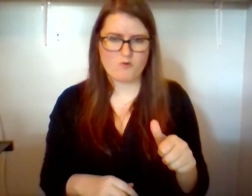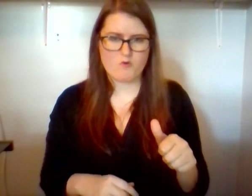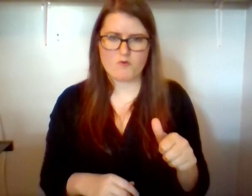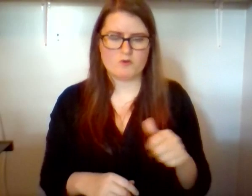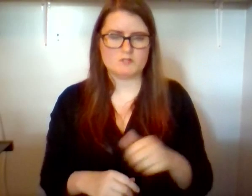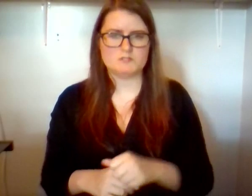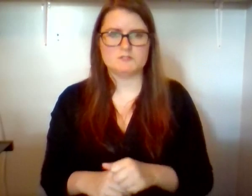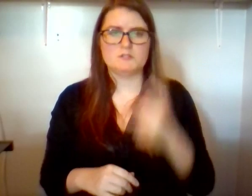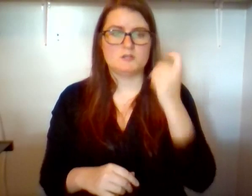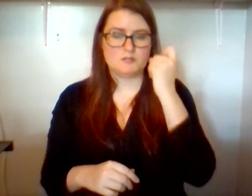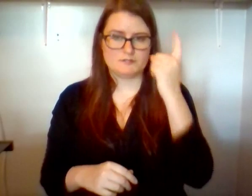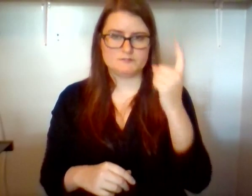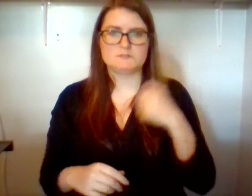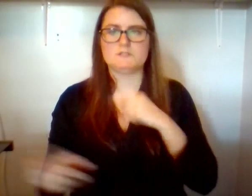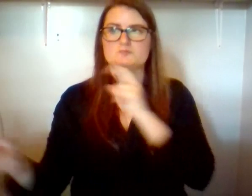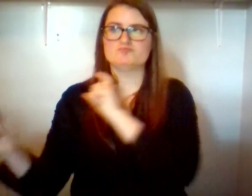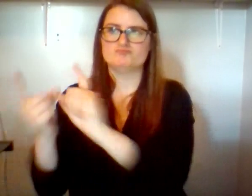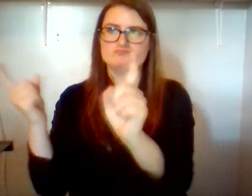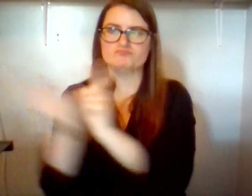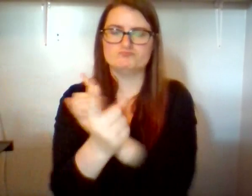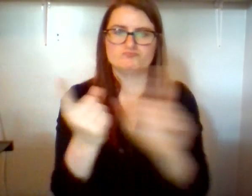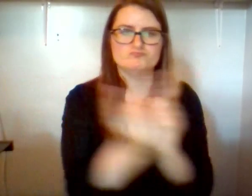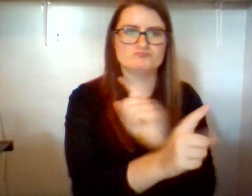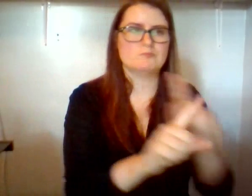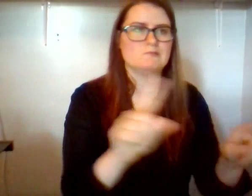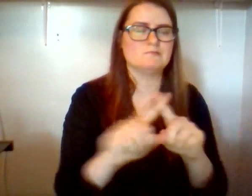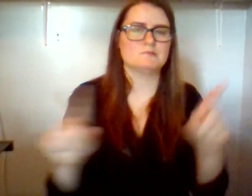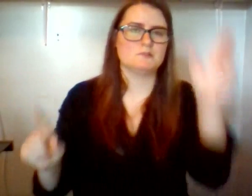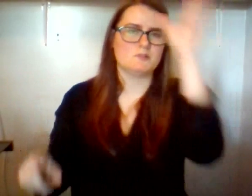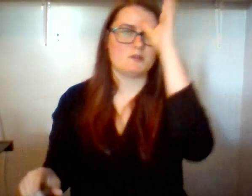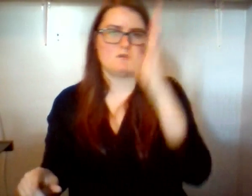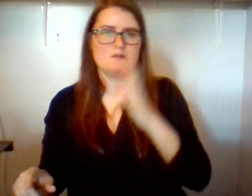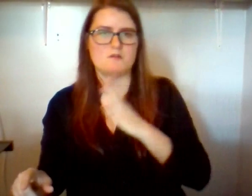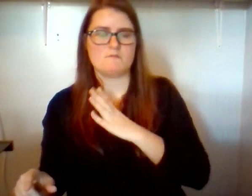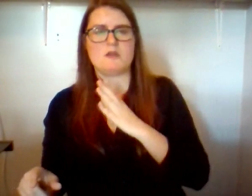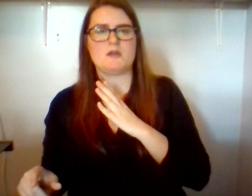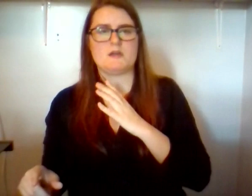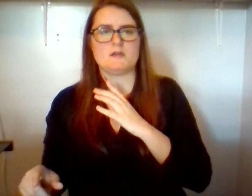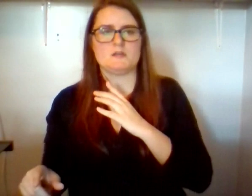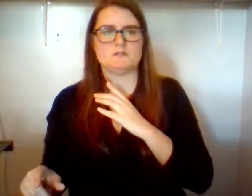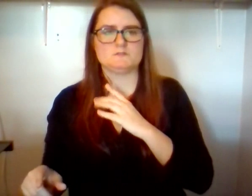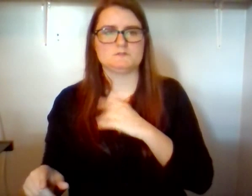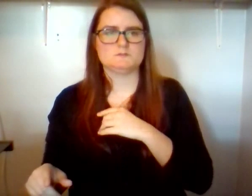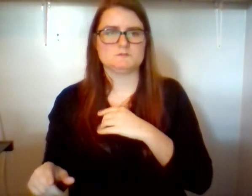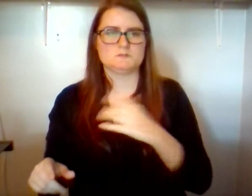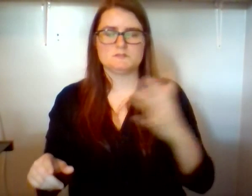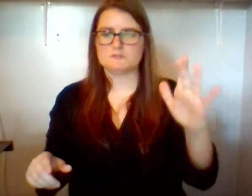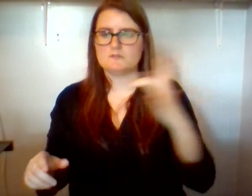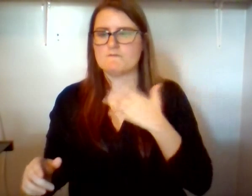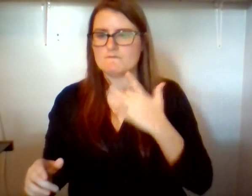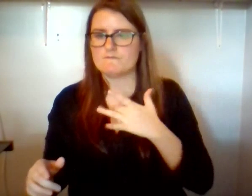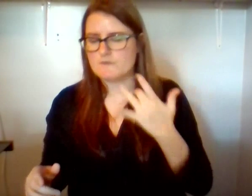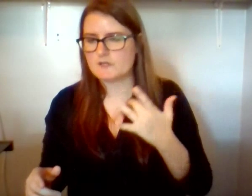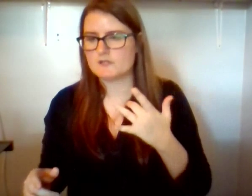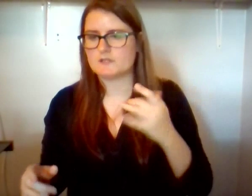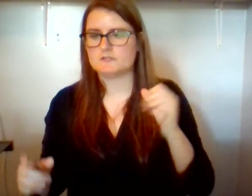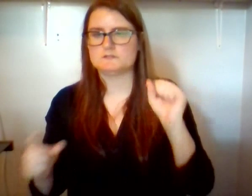of purity. Blessed are the pure in heart. They will see God. That's what we want. We want to